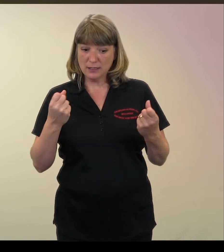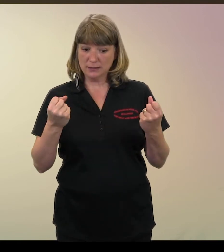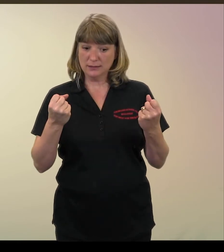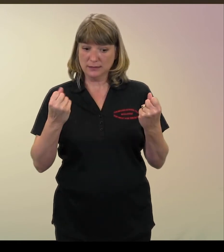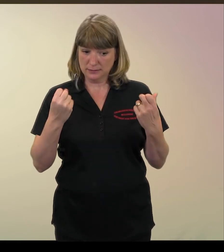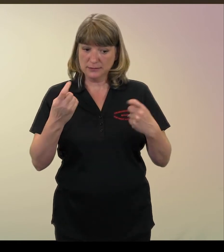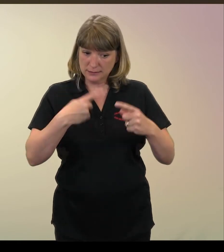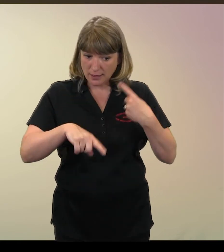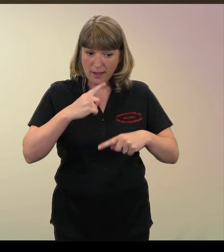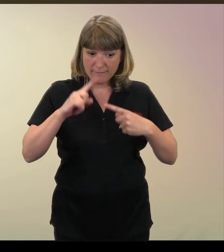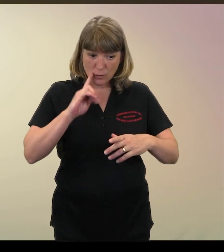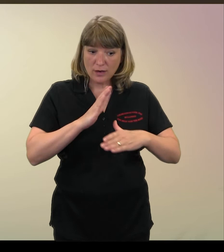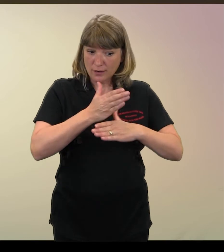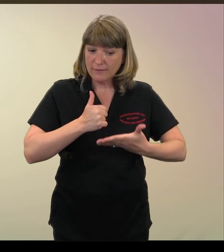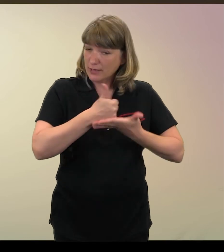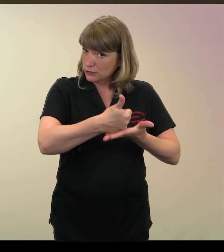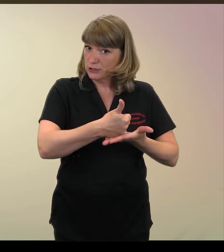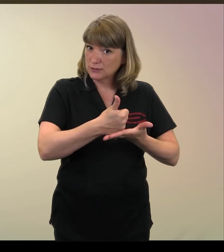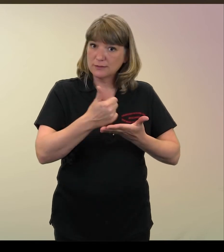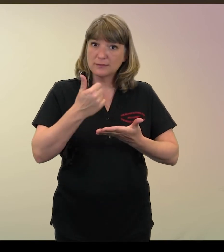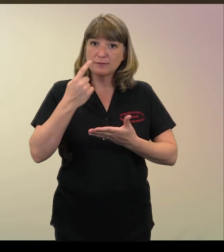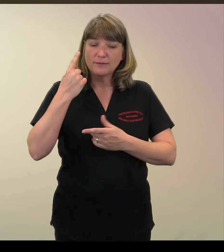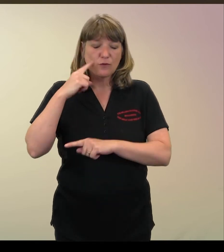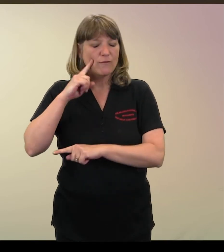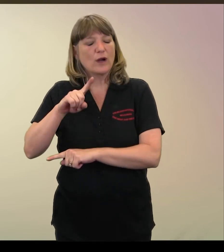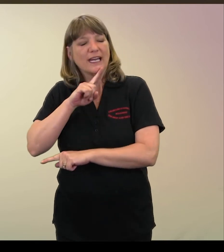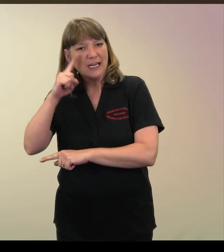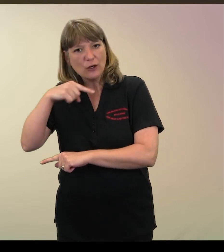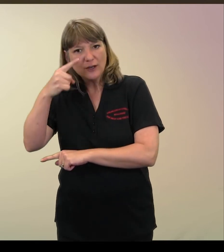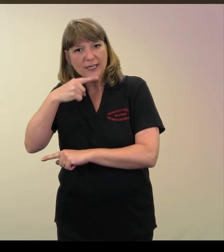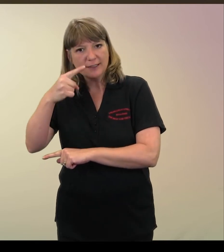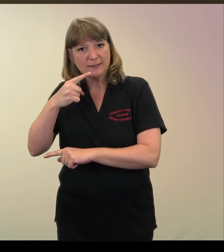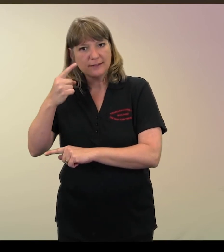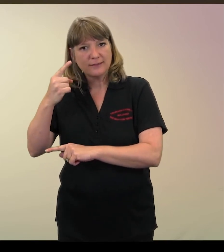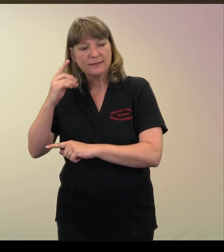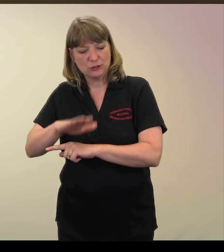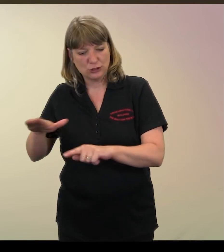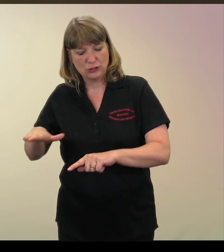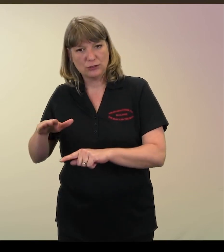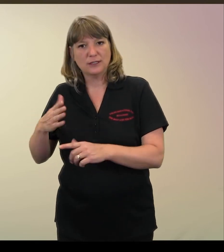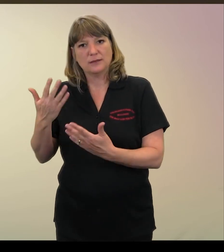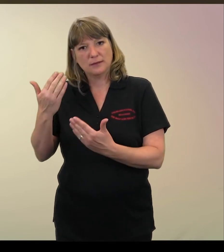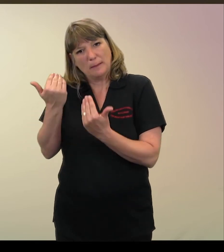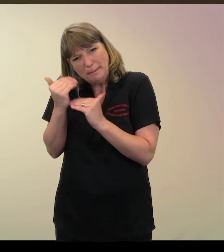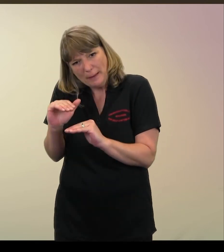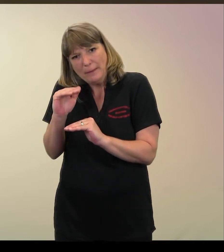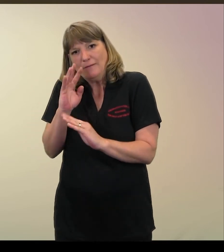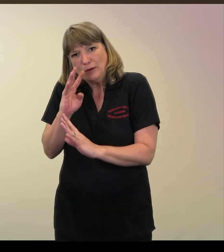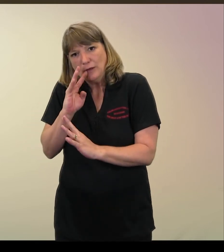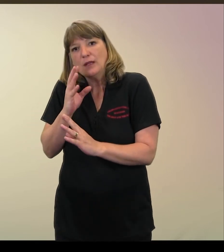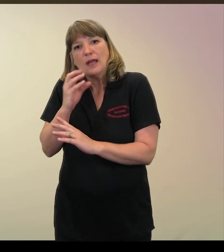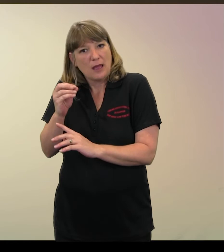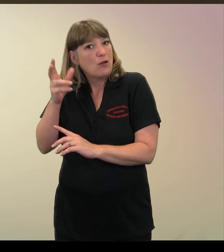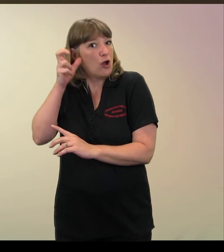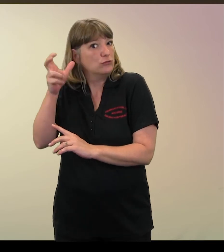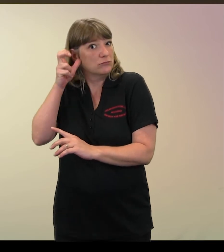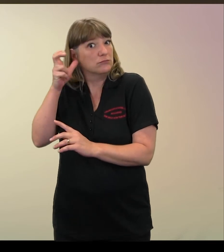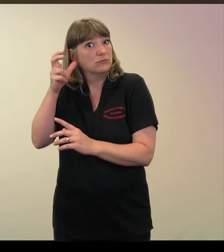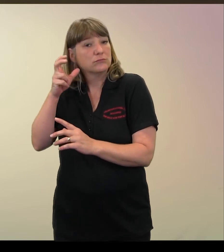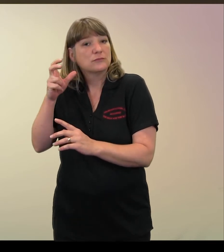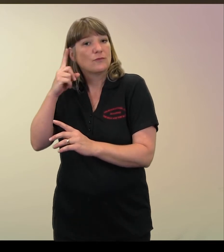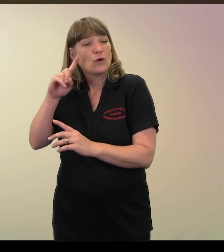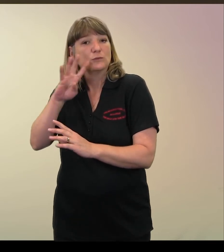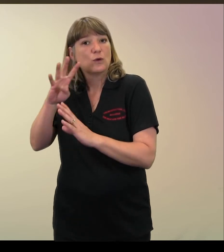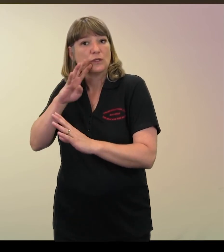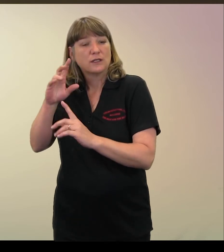that even though we use sign language sometimes as an intervention with hearing children who are minimally verbal, even though we could expect